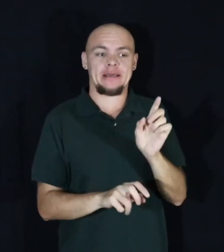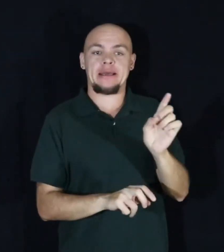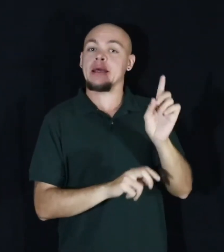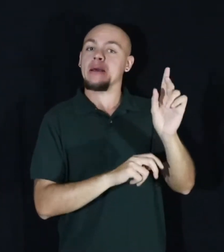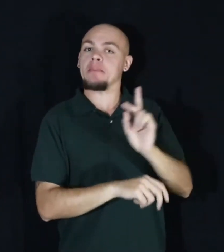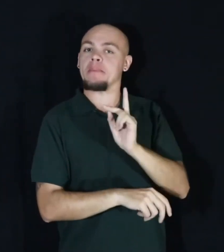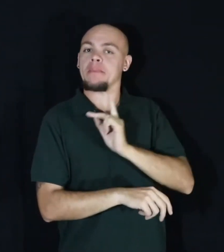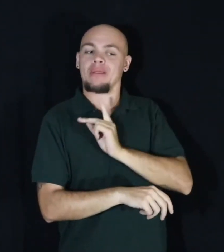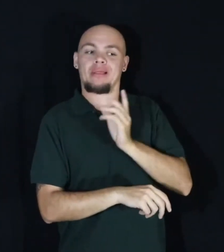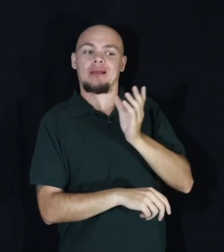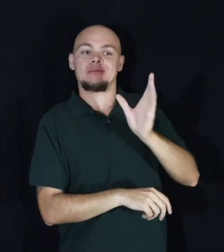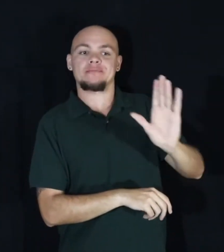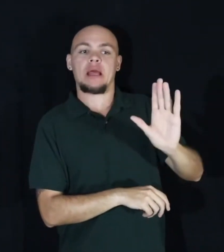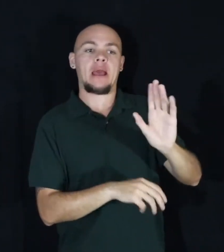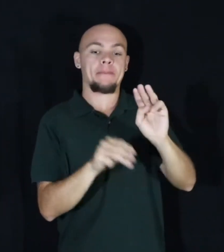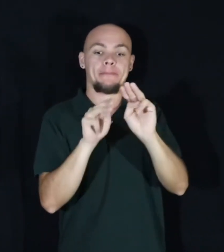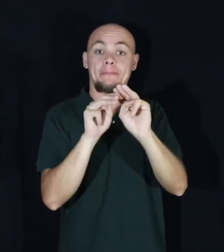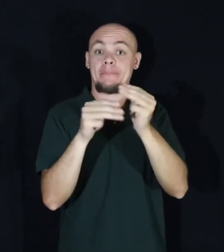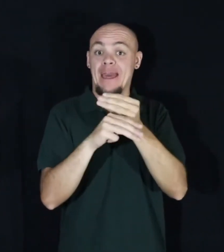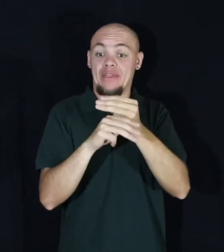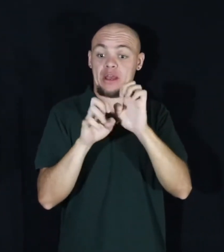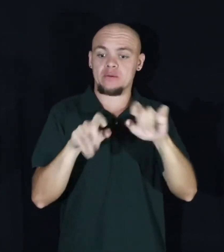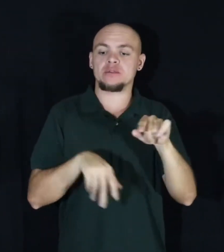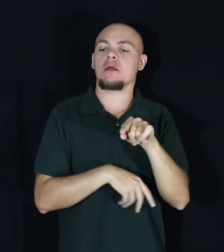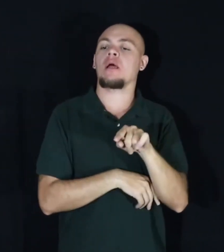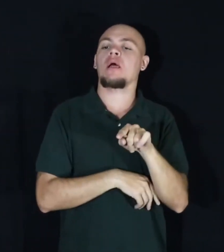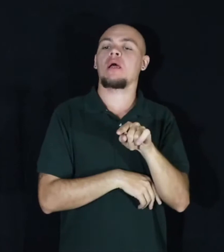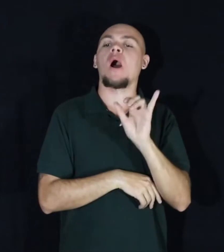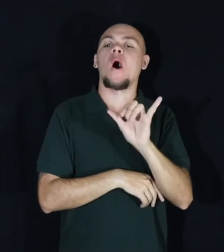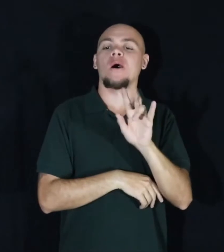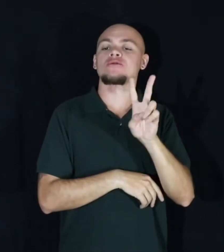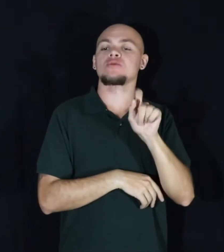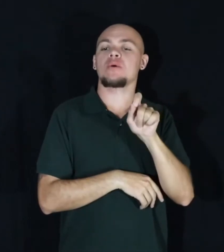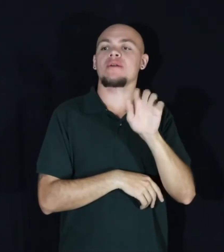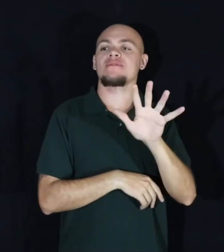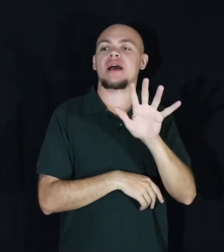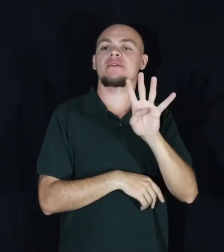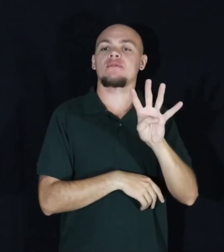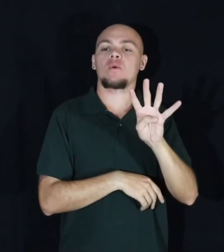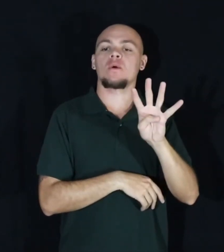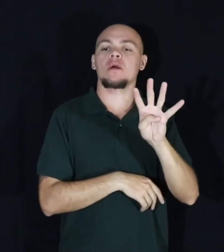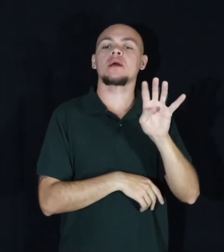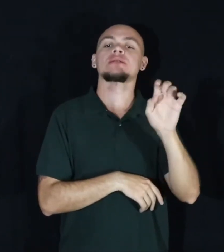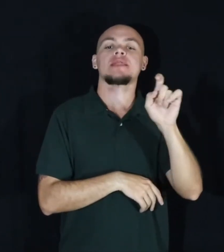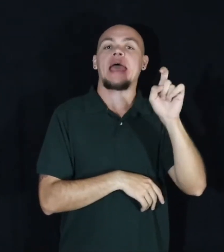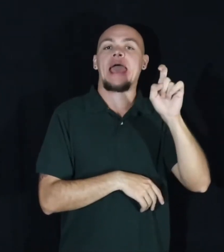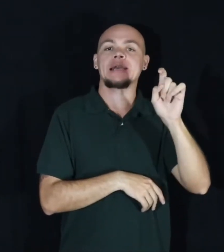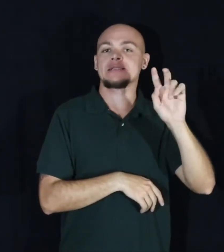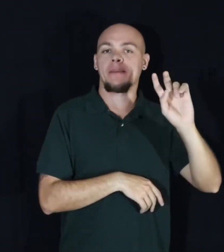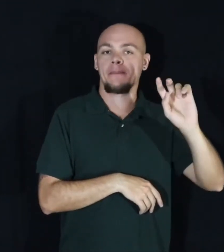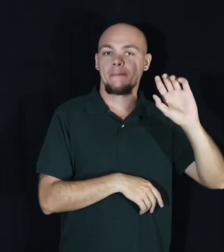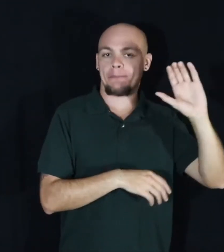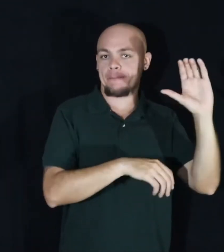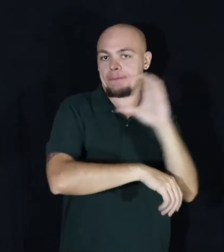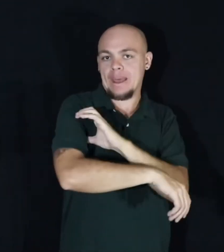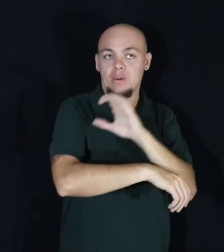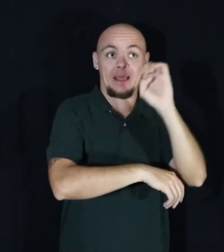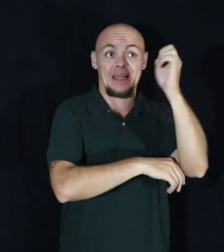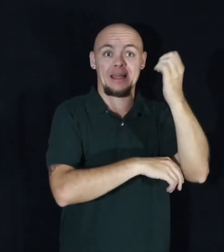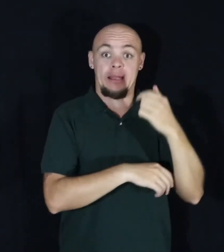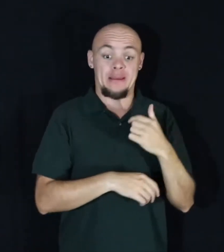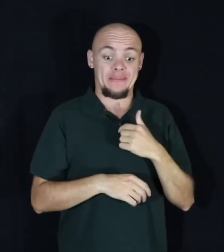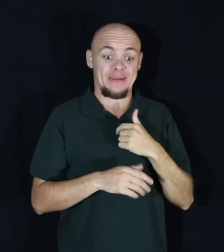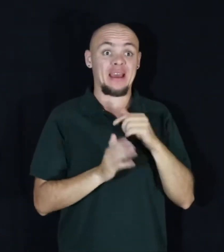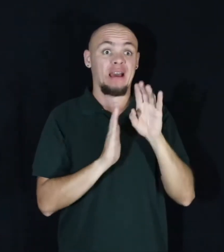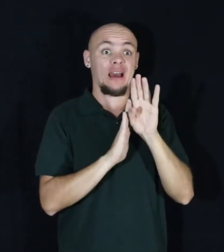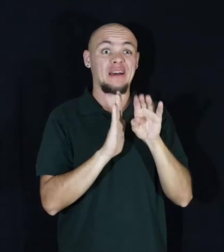person that can look at a math equation and say, oh, the answer is 2.54 to the x power, whereas it would take me half an